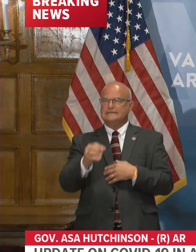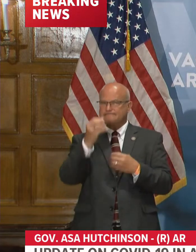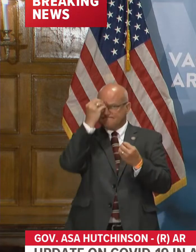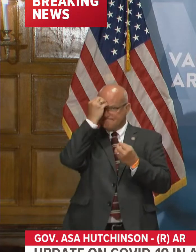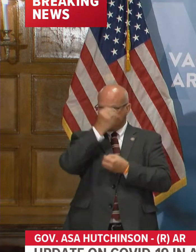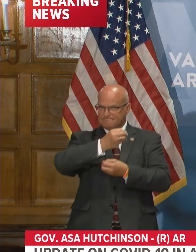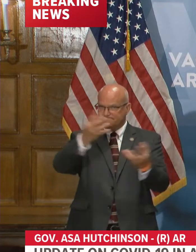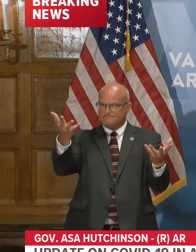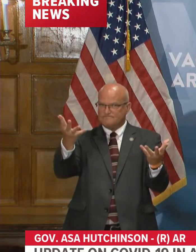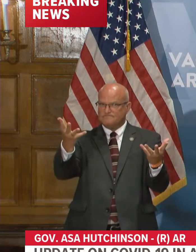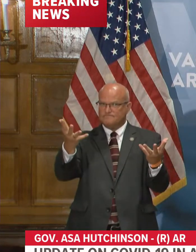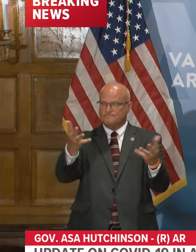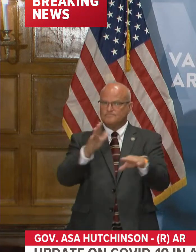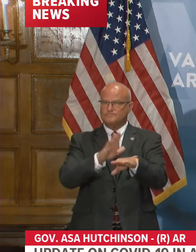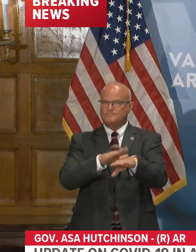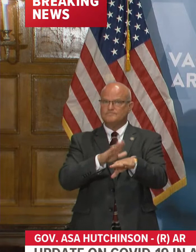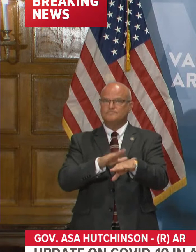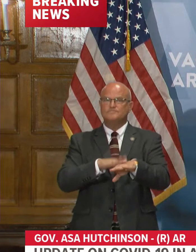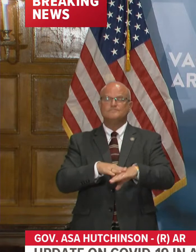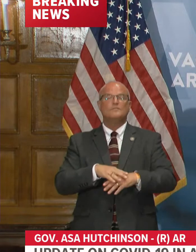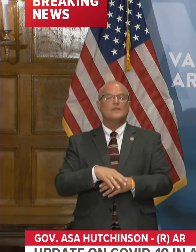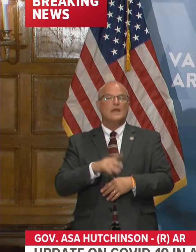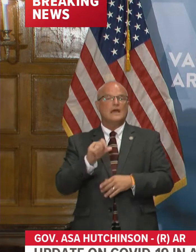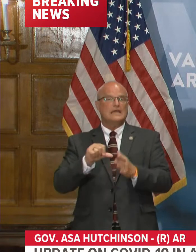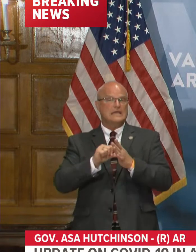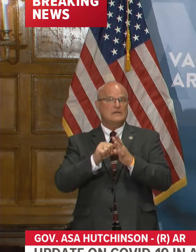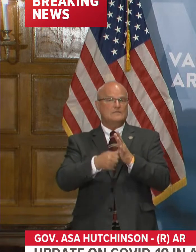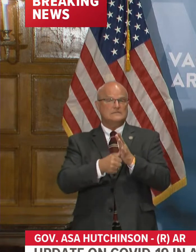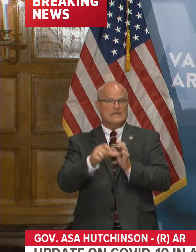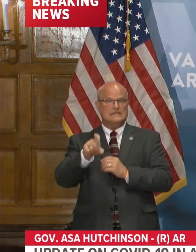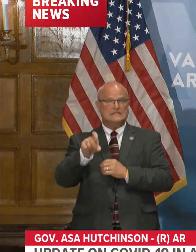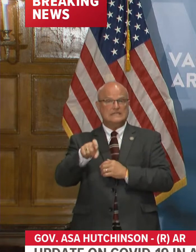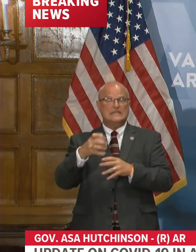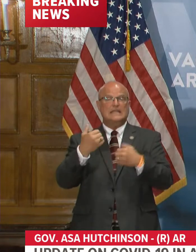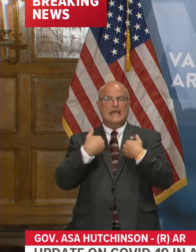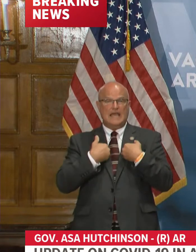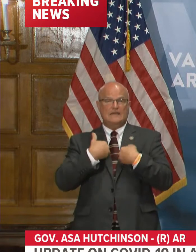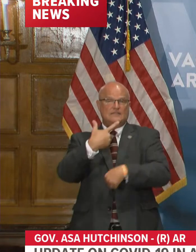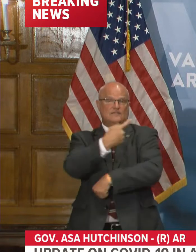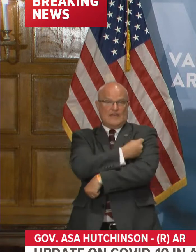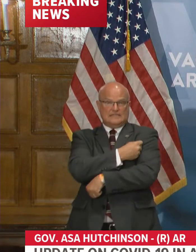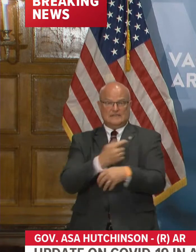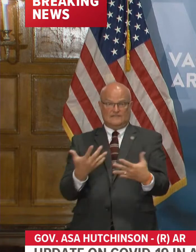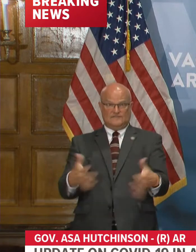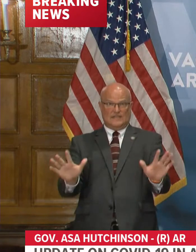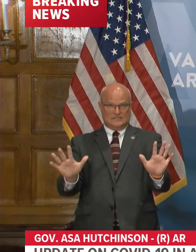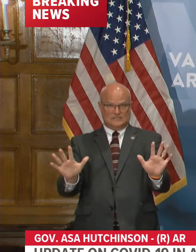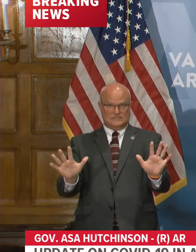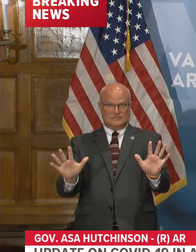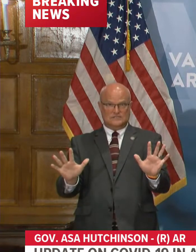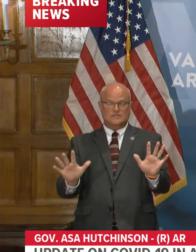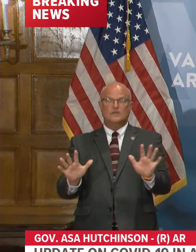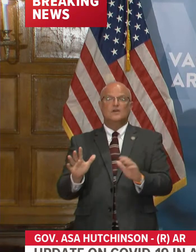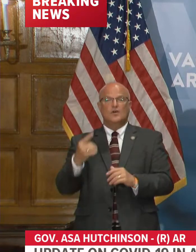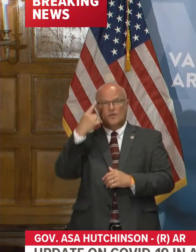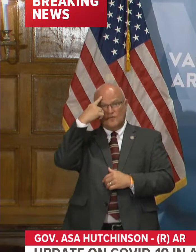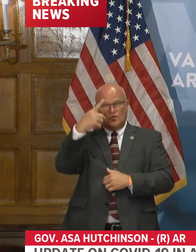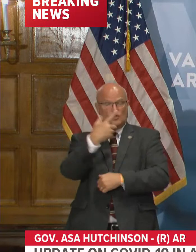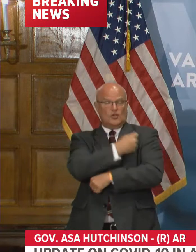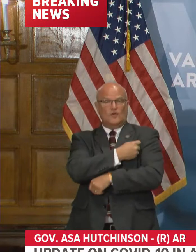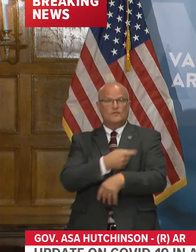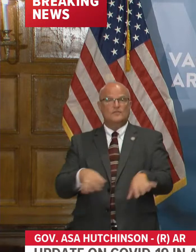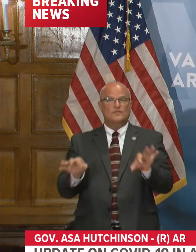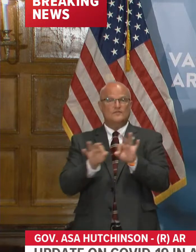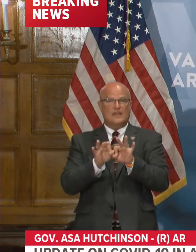for everyone. And it should emphasize the need to get our vaccinations done for COVID that are available